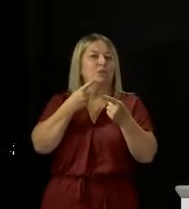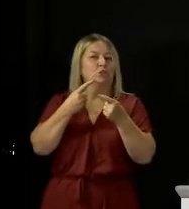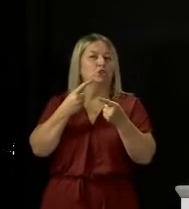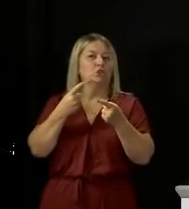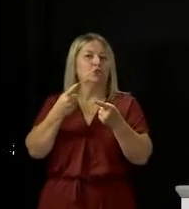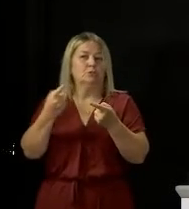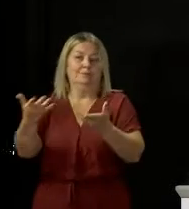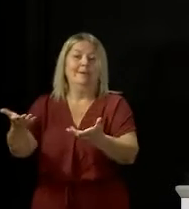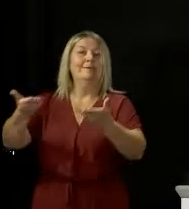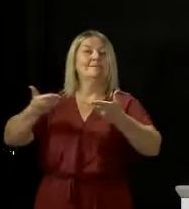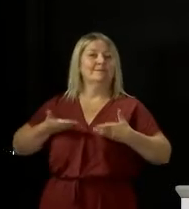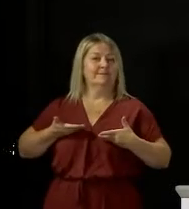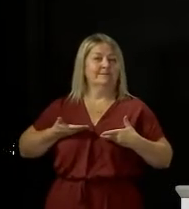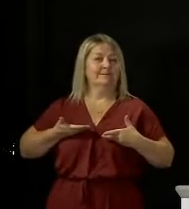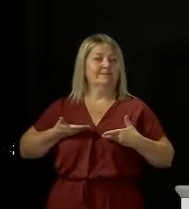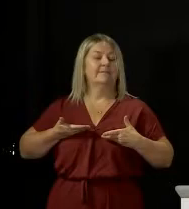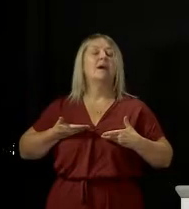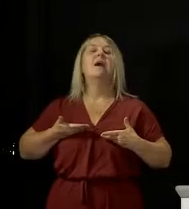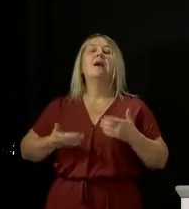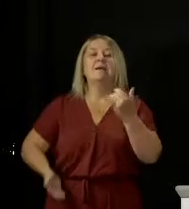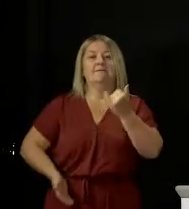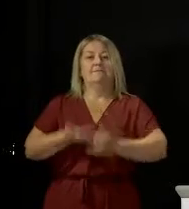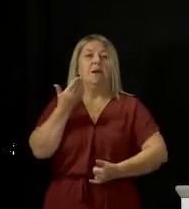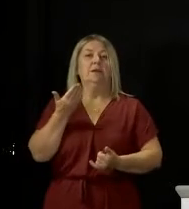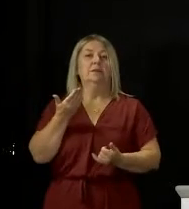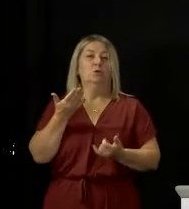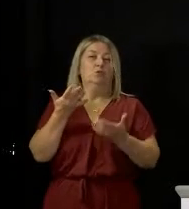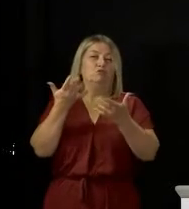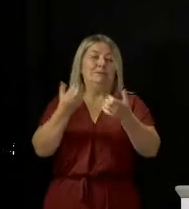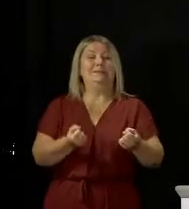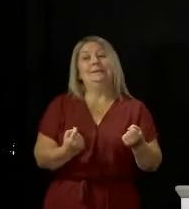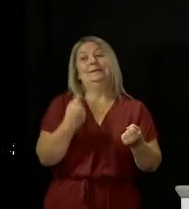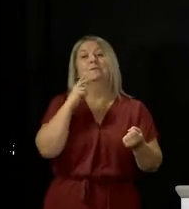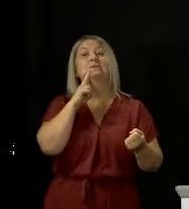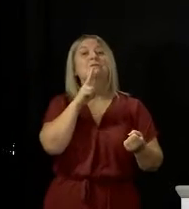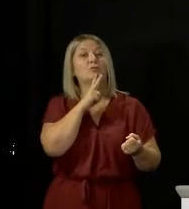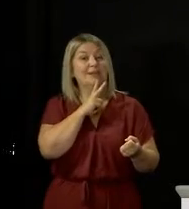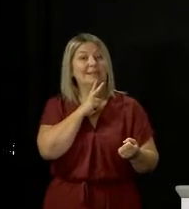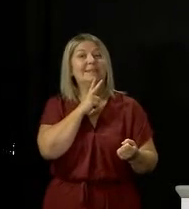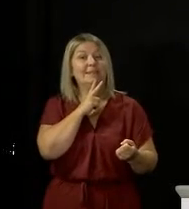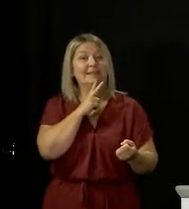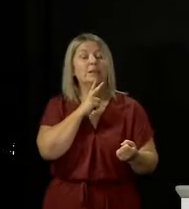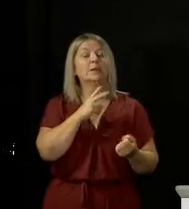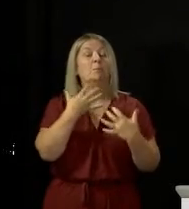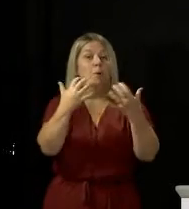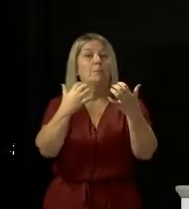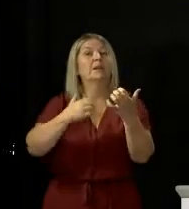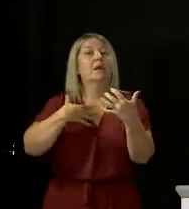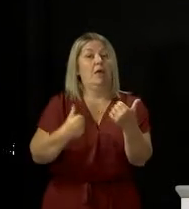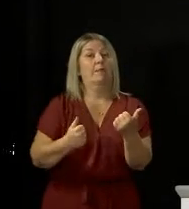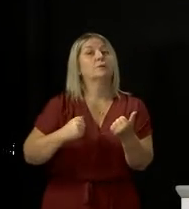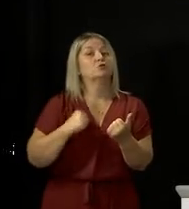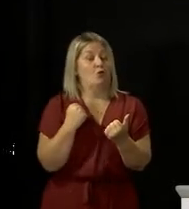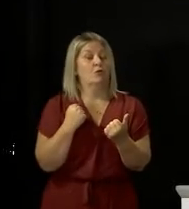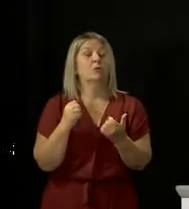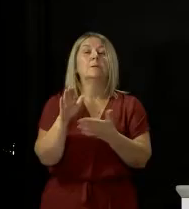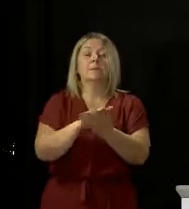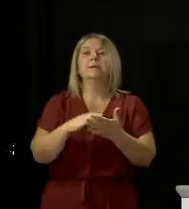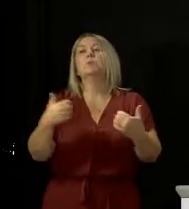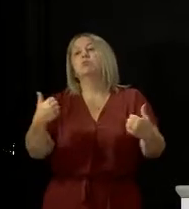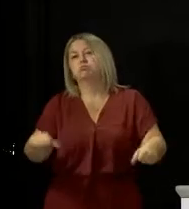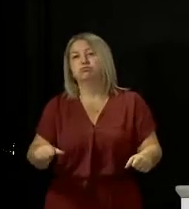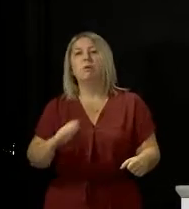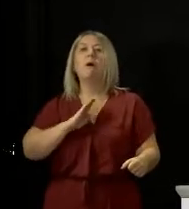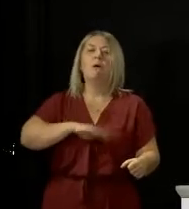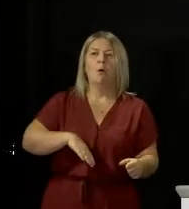the final MOU was received by Public Health Scotland on Friday last week, which will now allow the checks